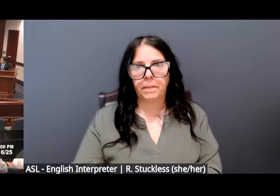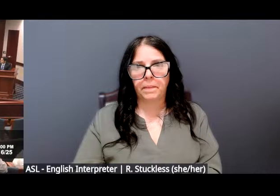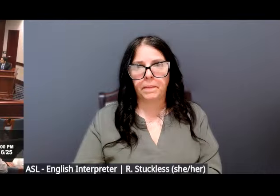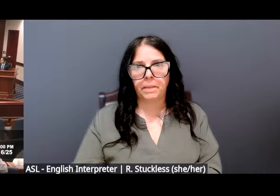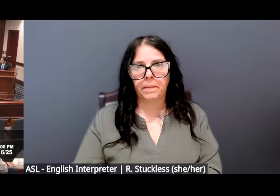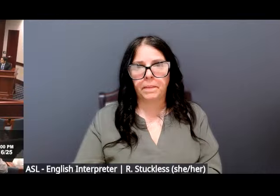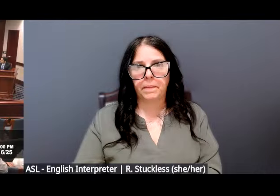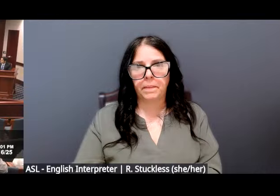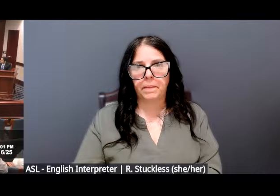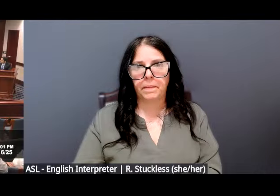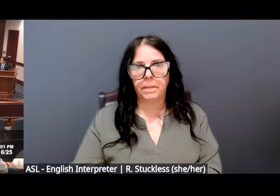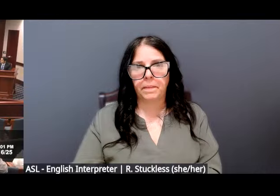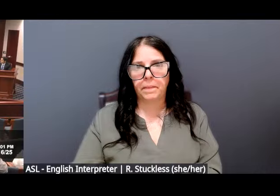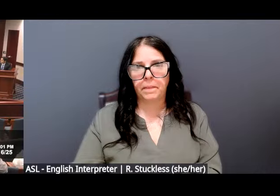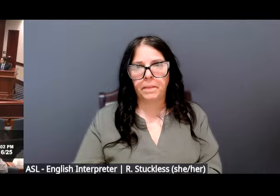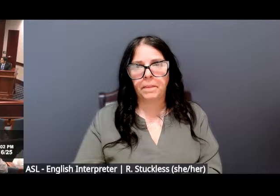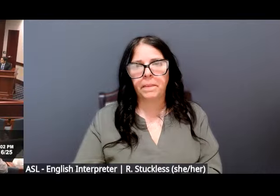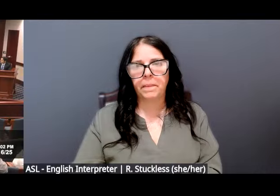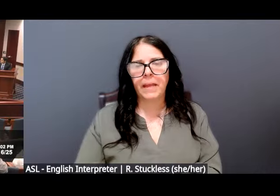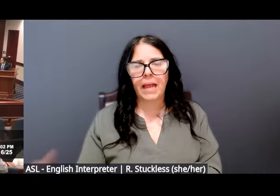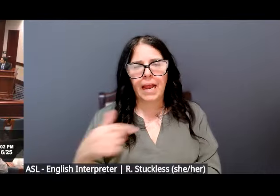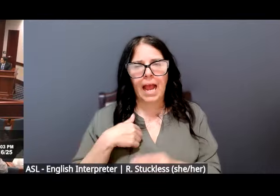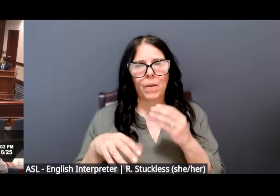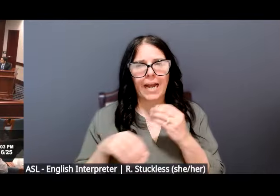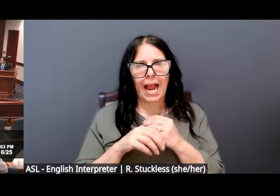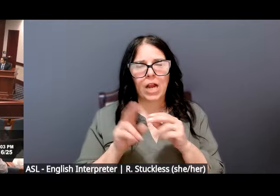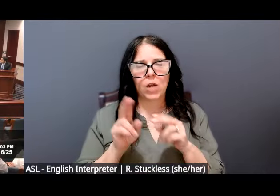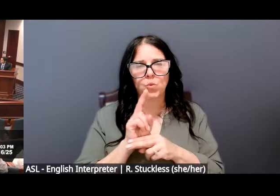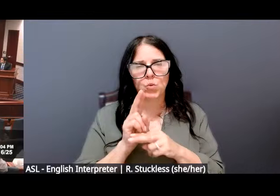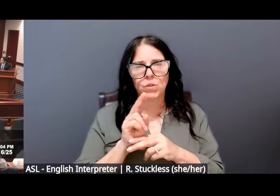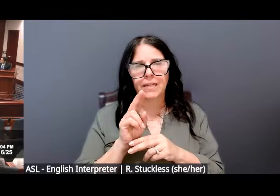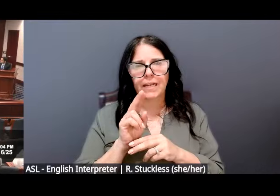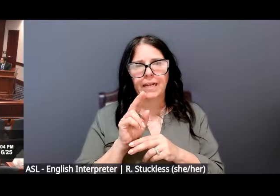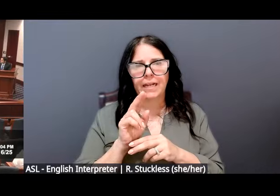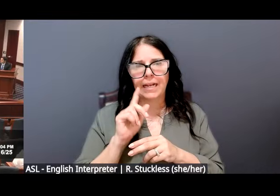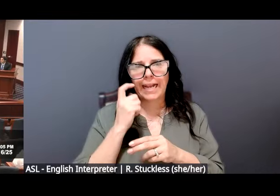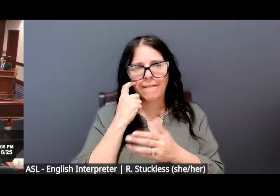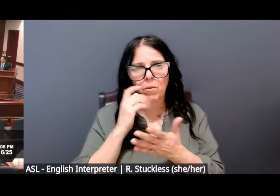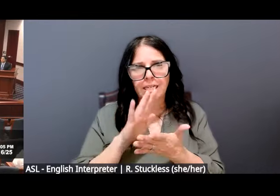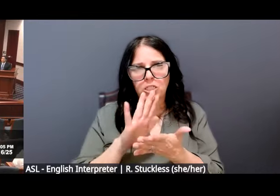using documents in government records and document